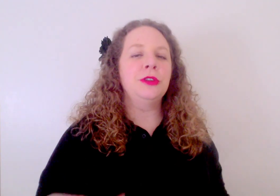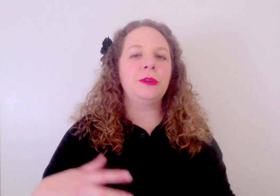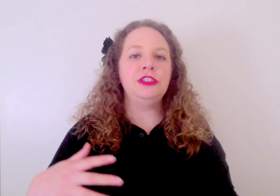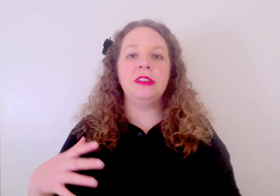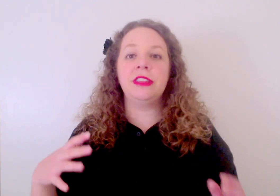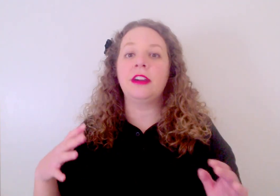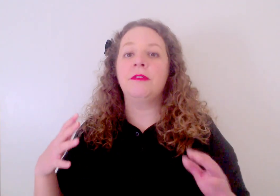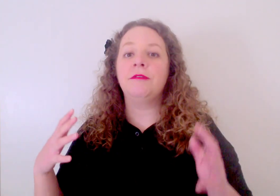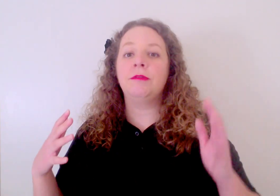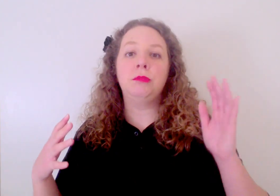want you to think